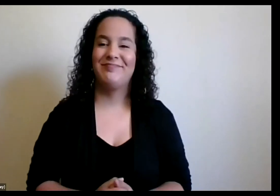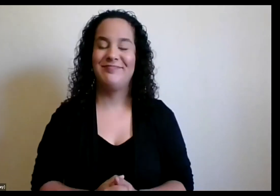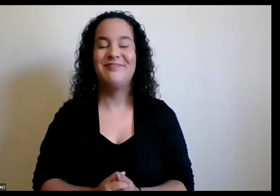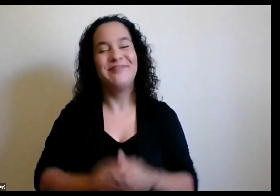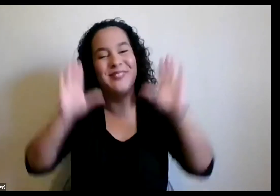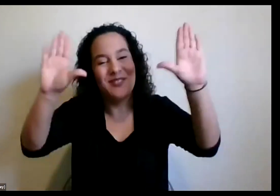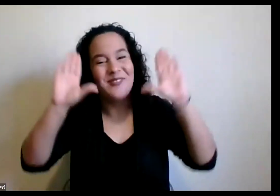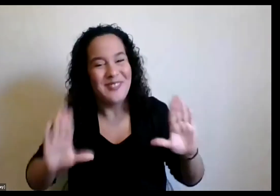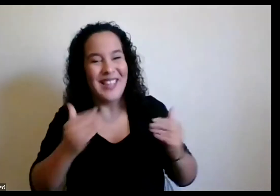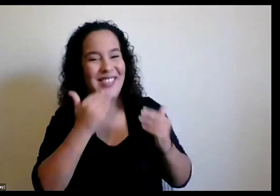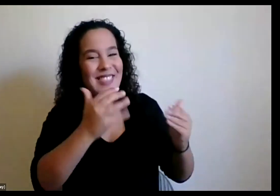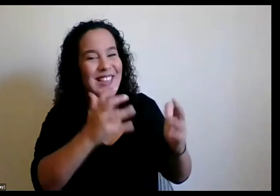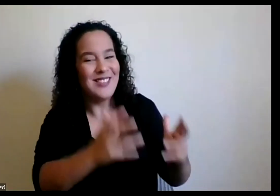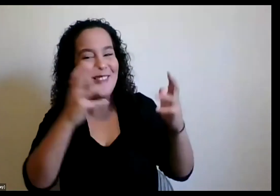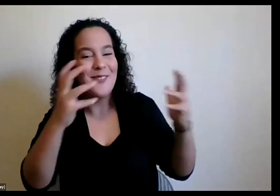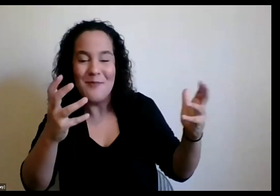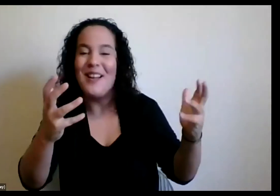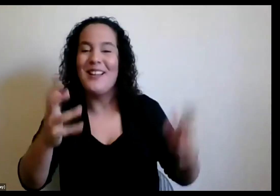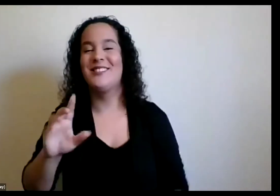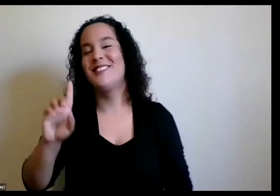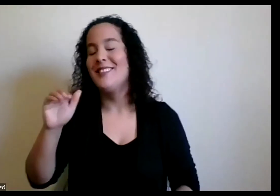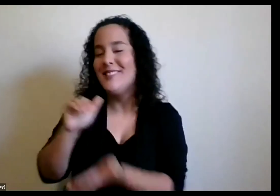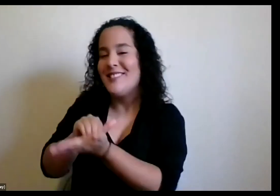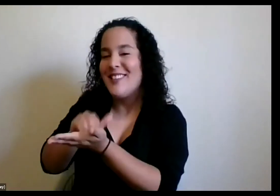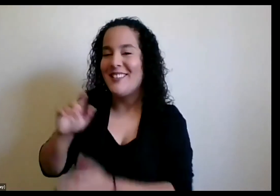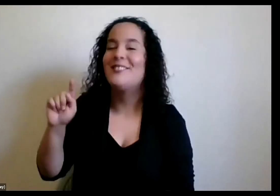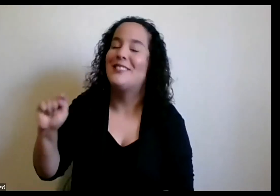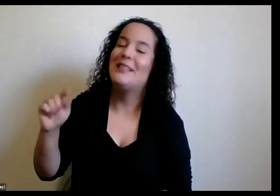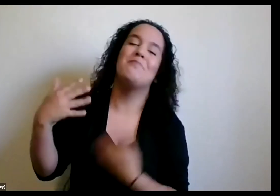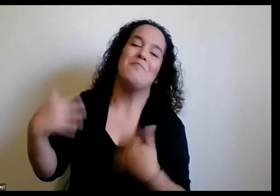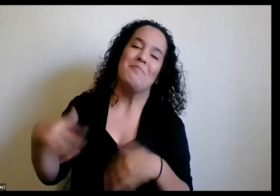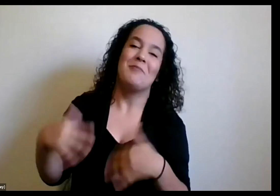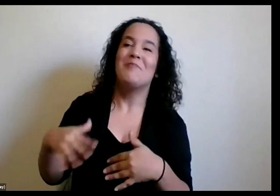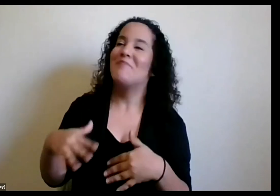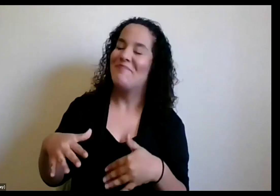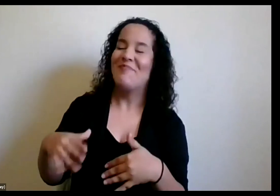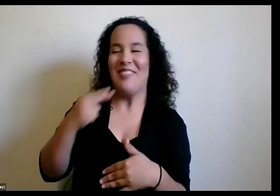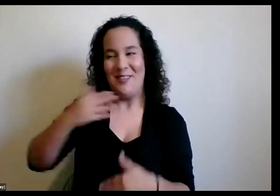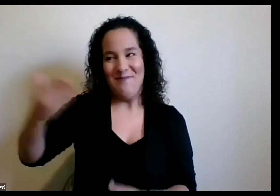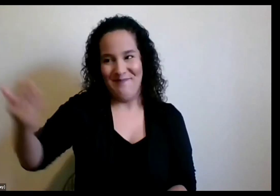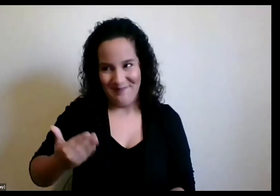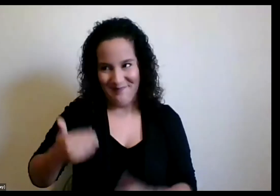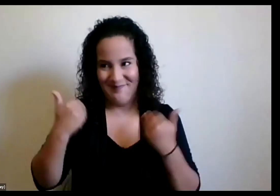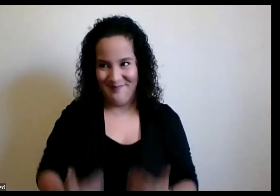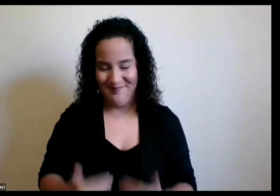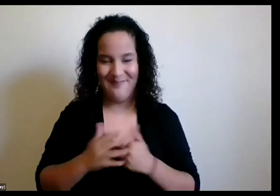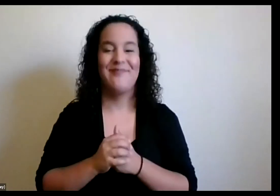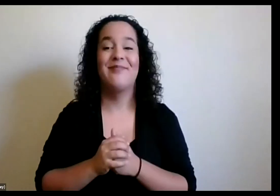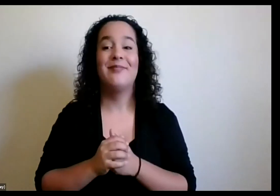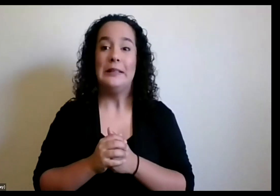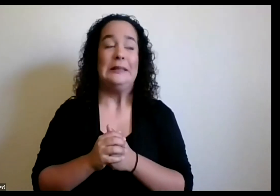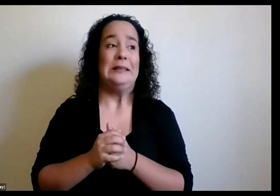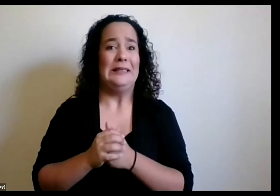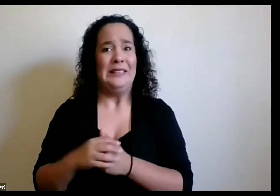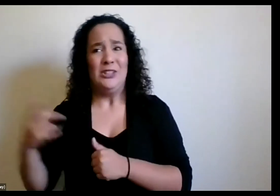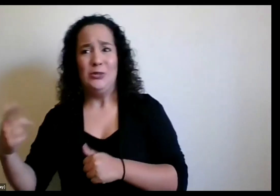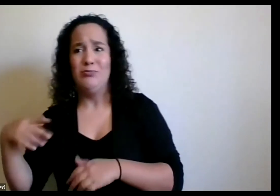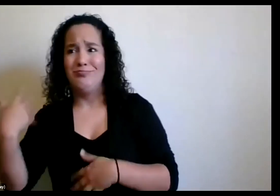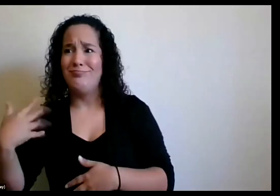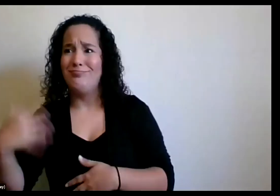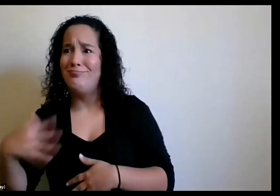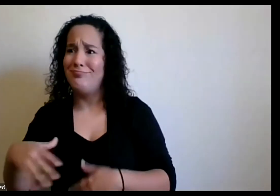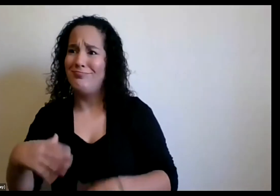Great. Thank you so much, Dr. T, for that very, very generous introduction. It's a tough act to follow, and I hope to sort of